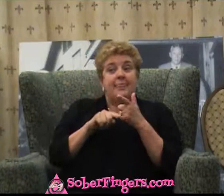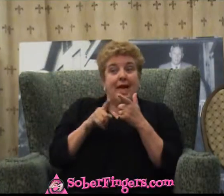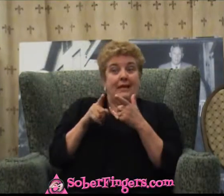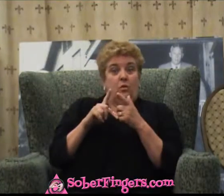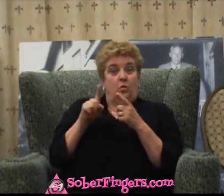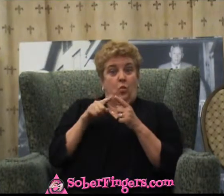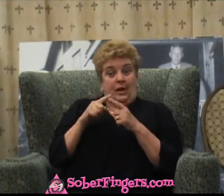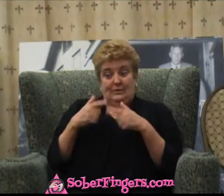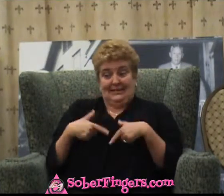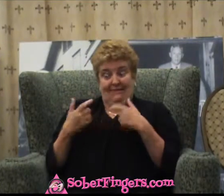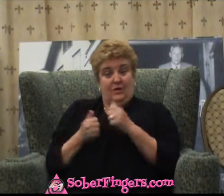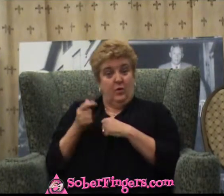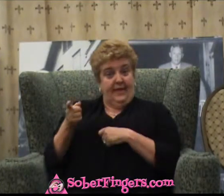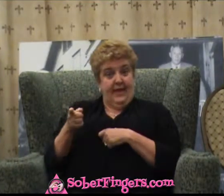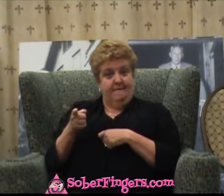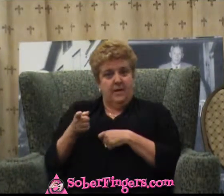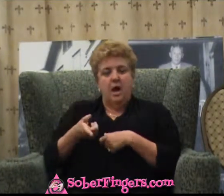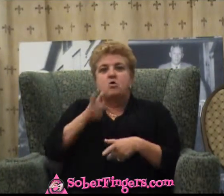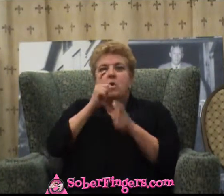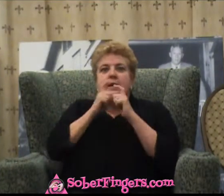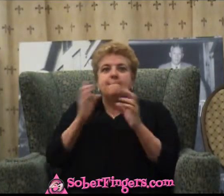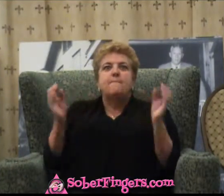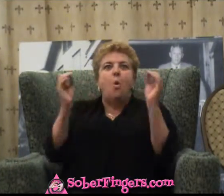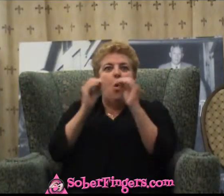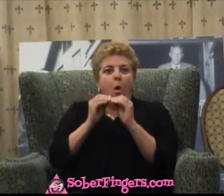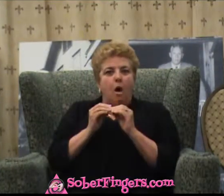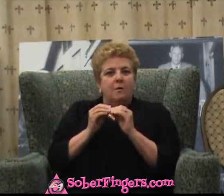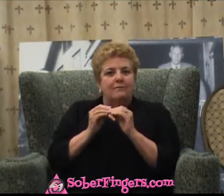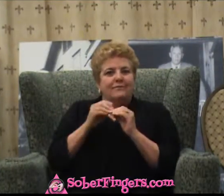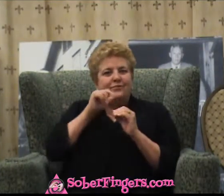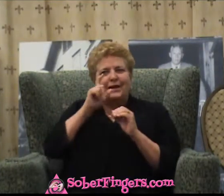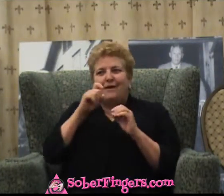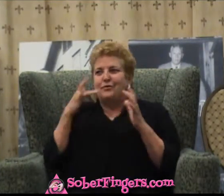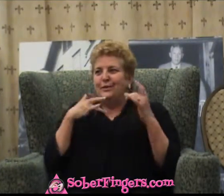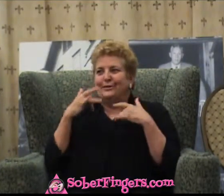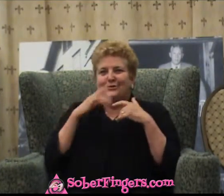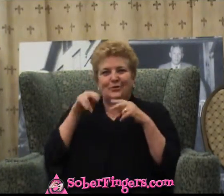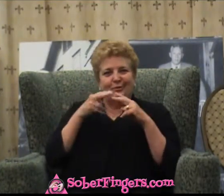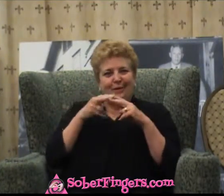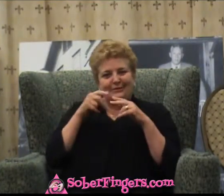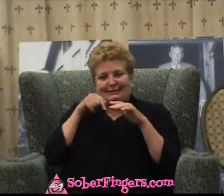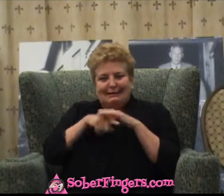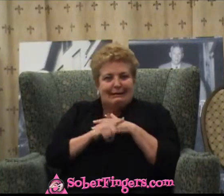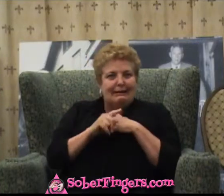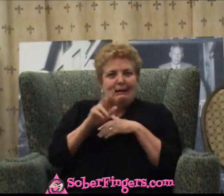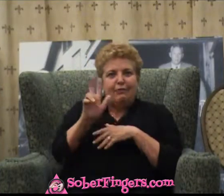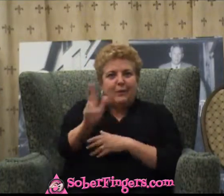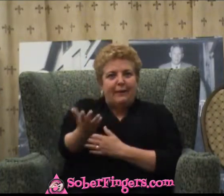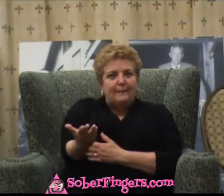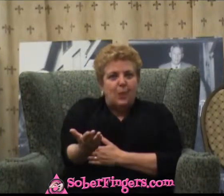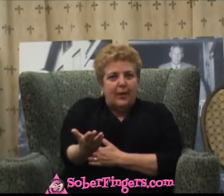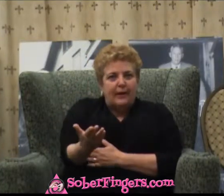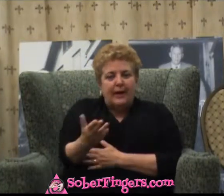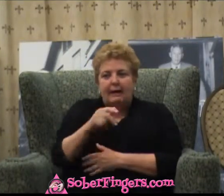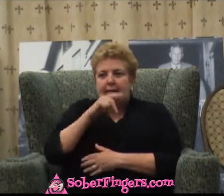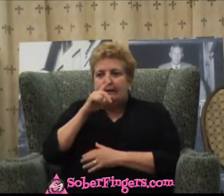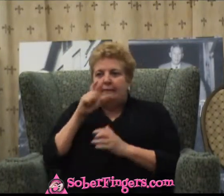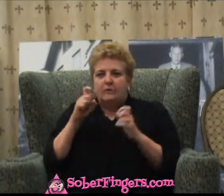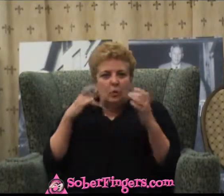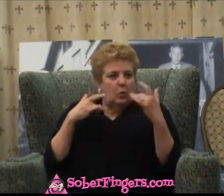before. Because I didn't have to worry about sneaking in at 3 in the morning. Was my father going to catch me? Did I have to drive? Didn't have to worry about any of that